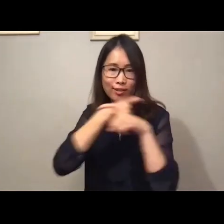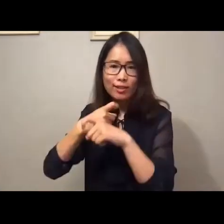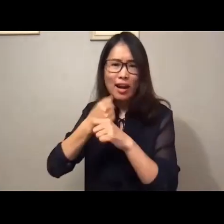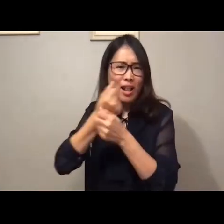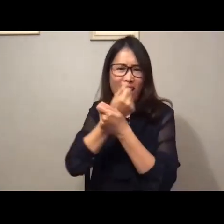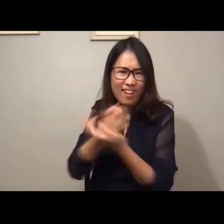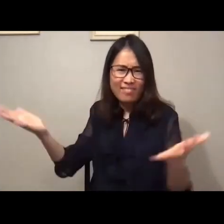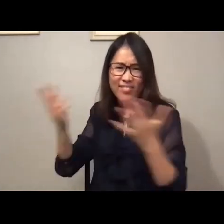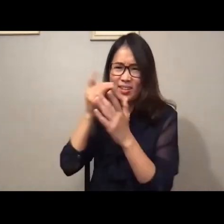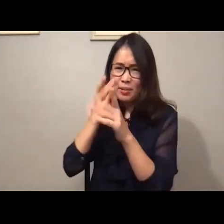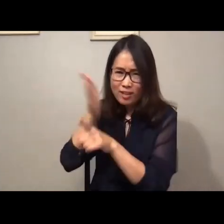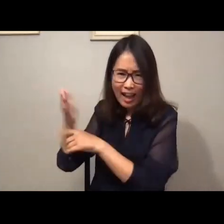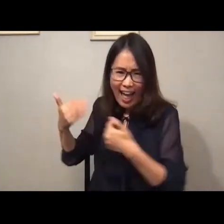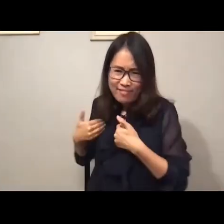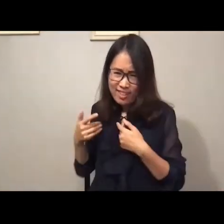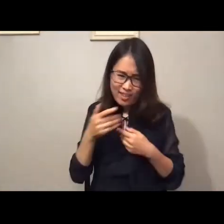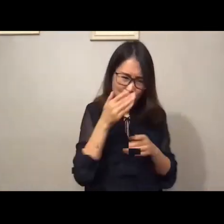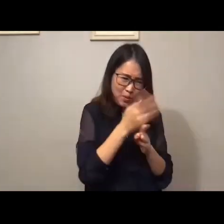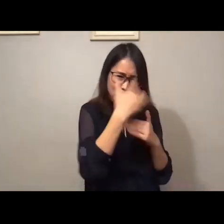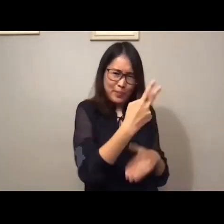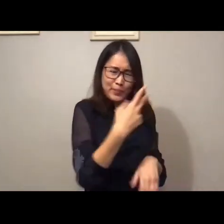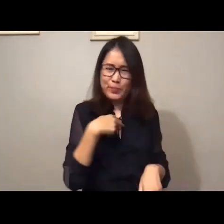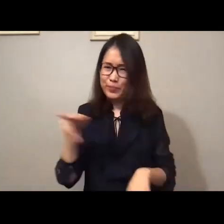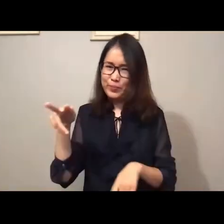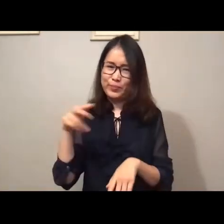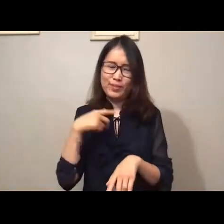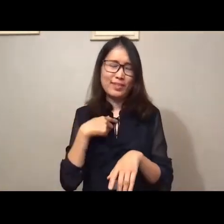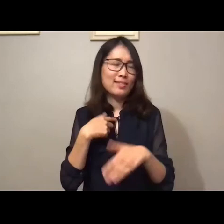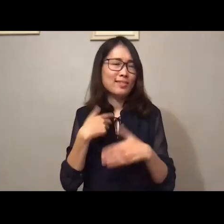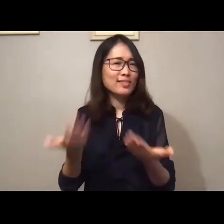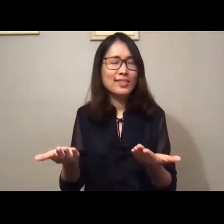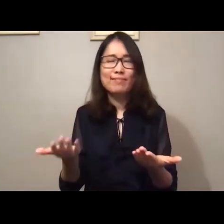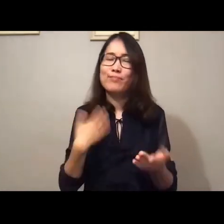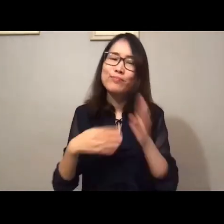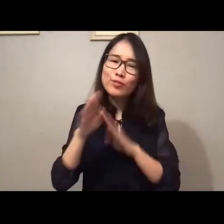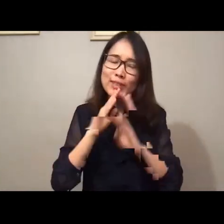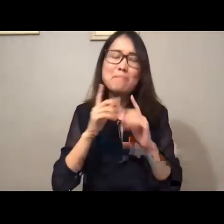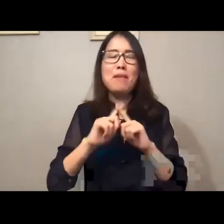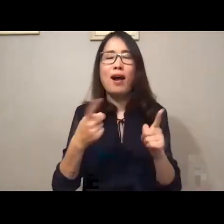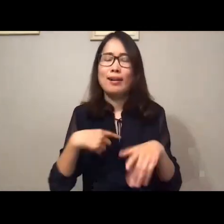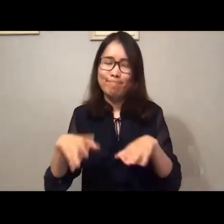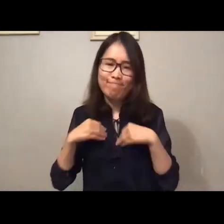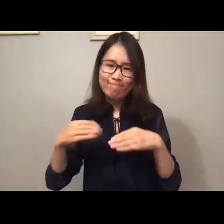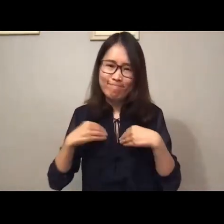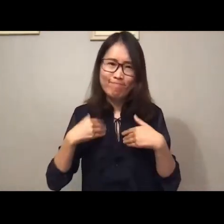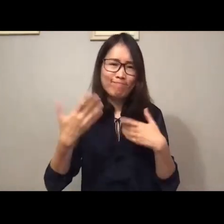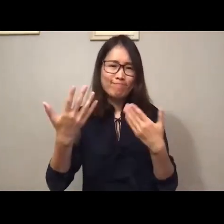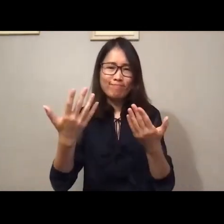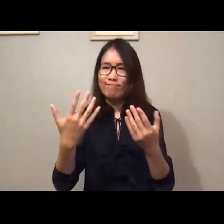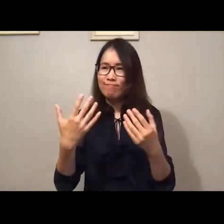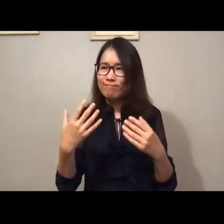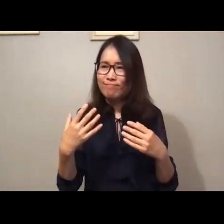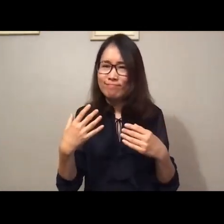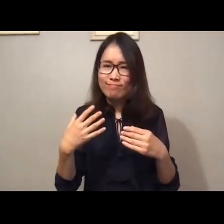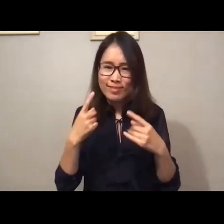with history, writing, language. They had all of that, but I only had 2